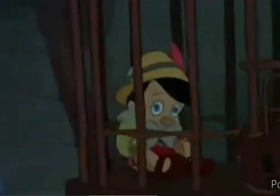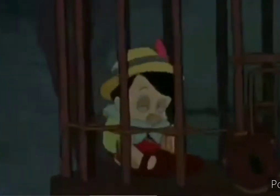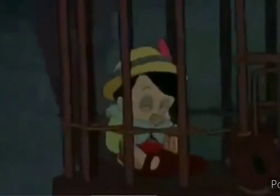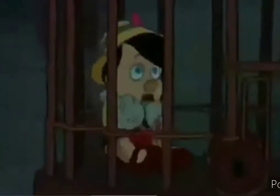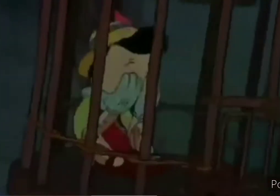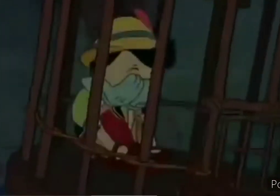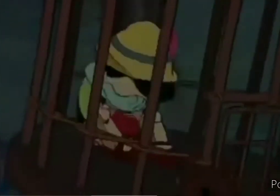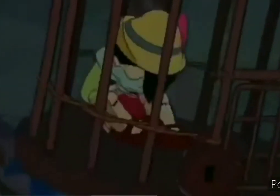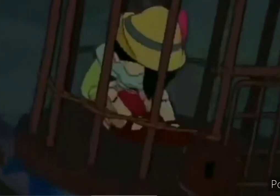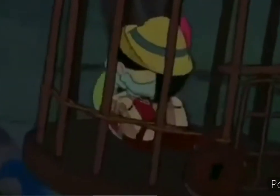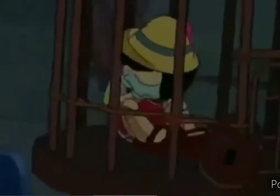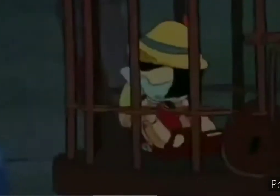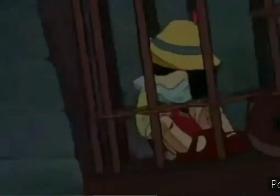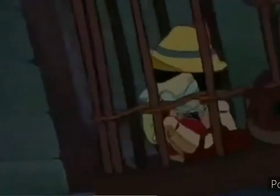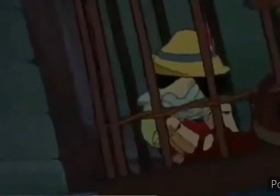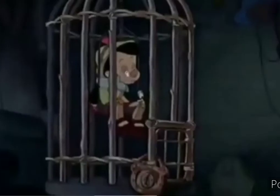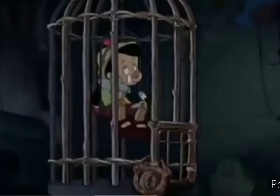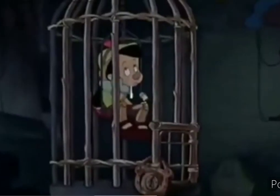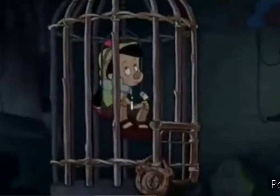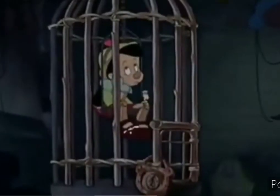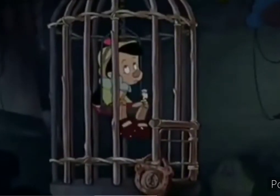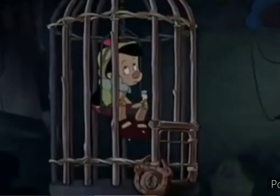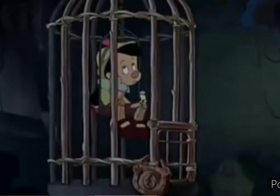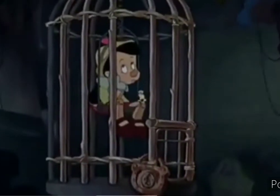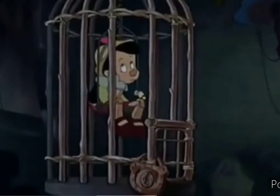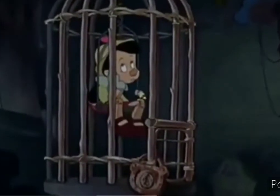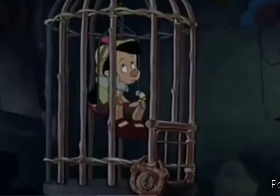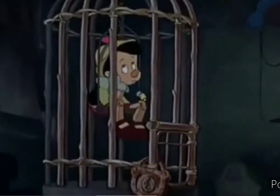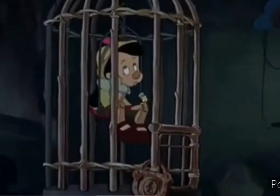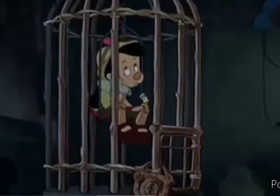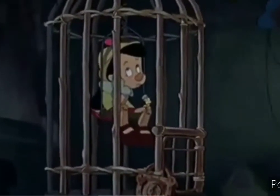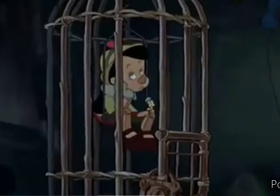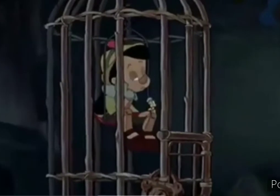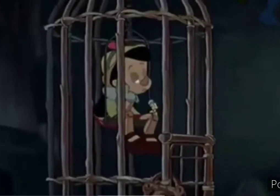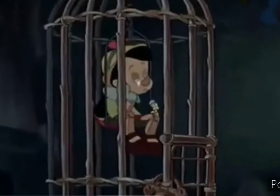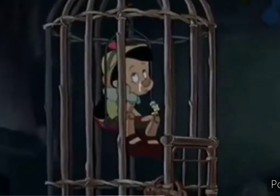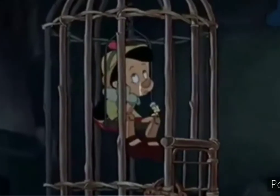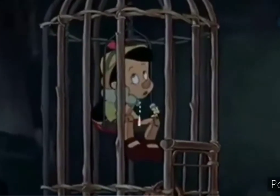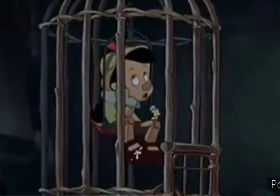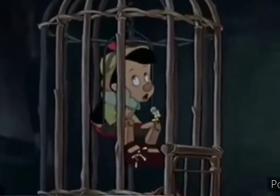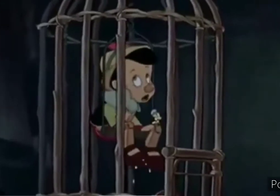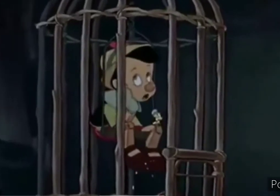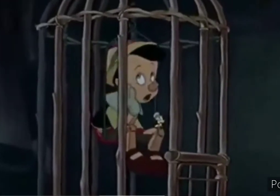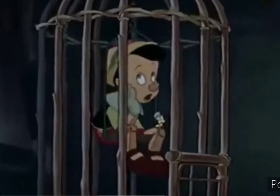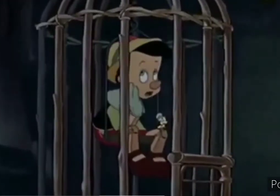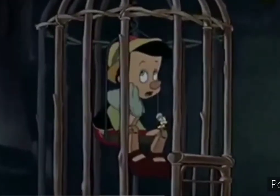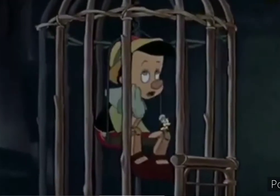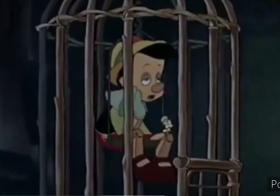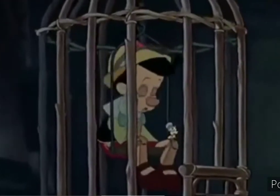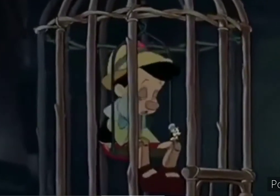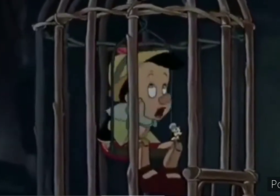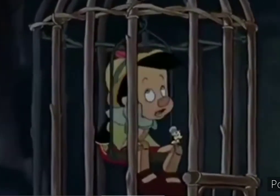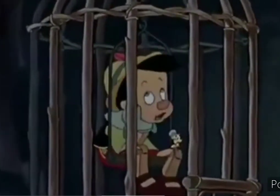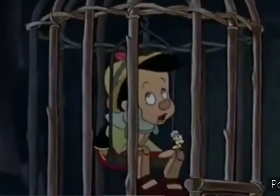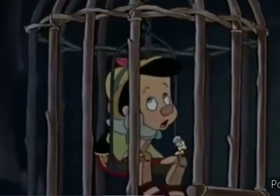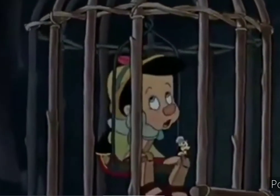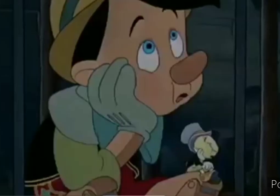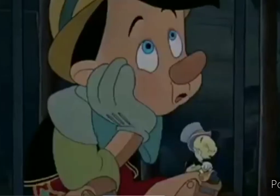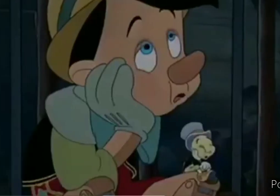goes day in the bowl. But fish in the bowl is lucky, day in for a worse feat. One day when the boss